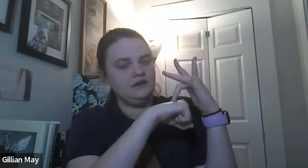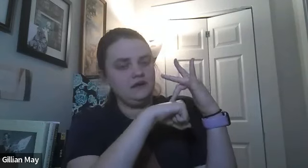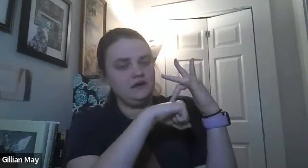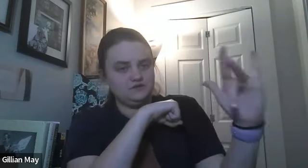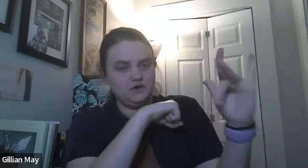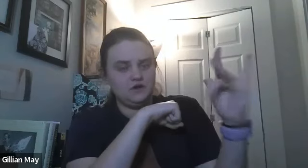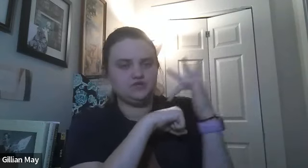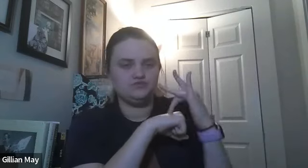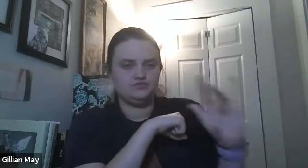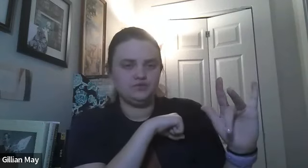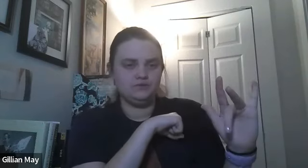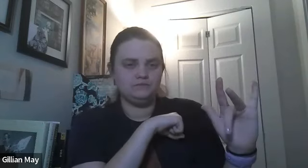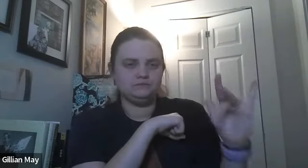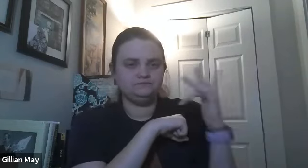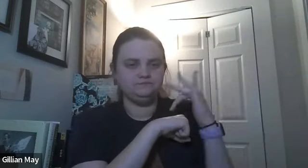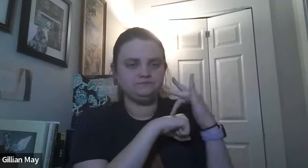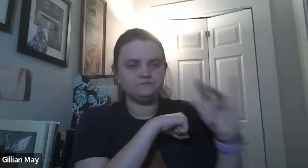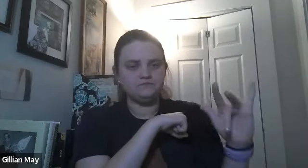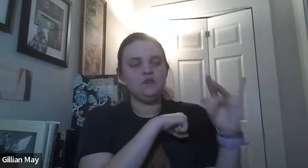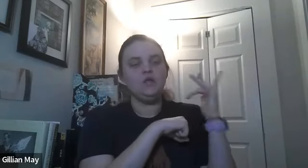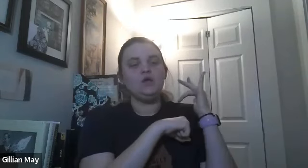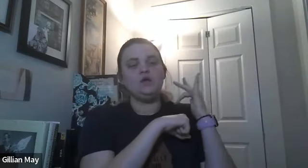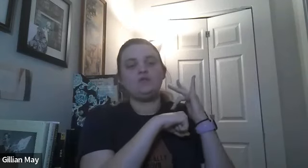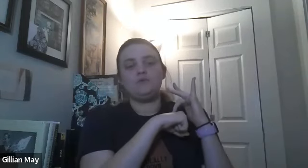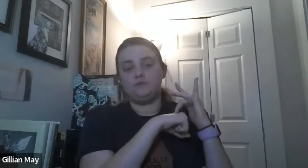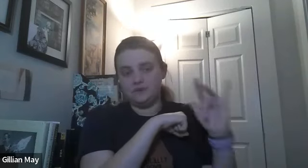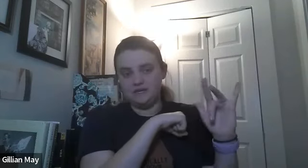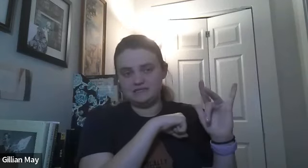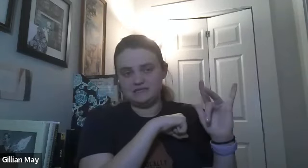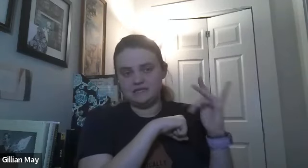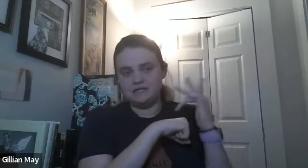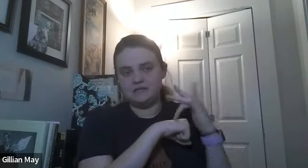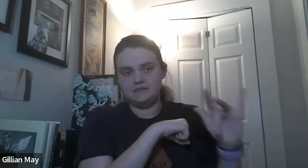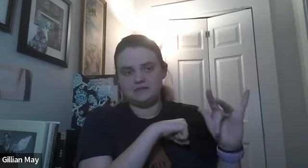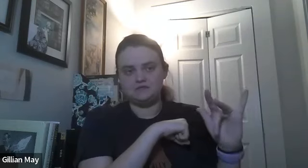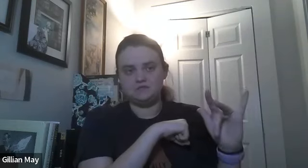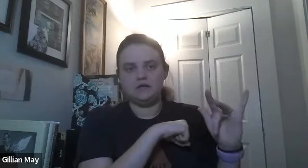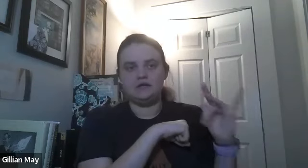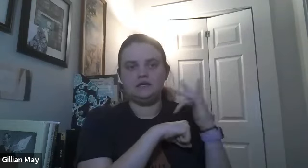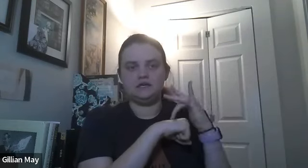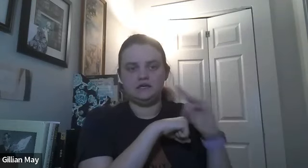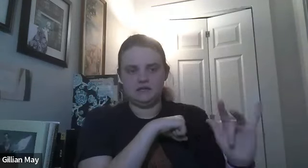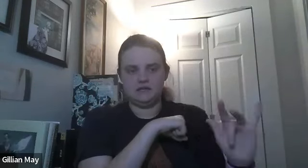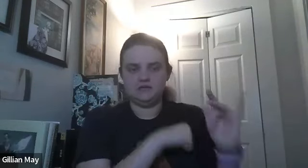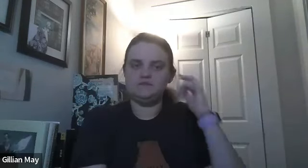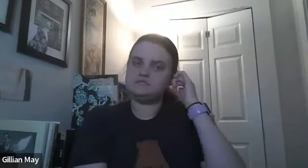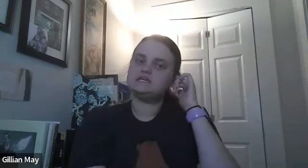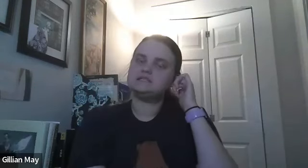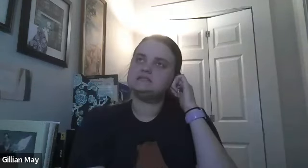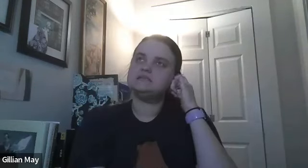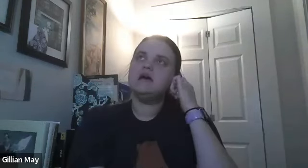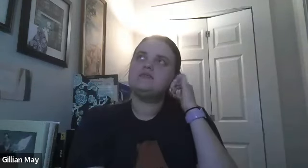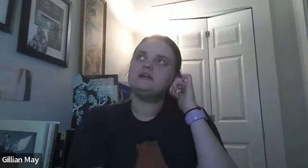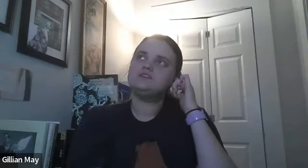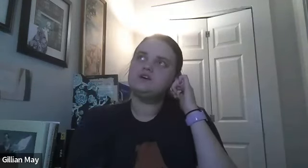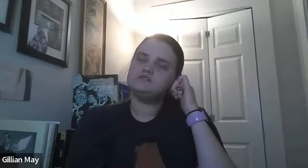and it goes across. Rude. The reason this one can be confusing is because that is also the